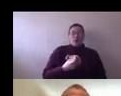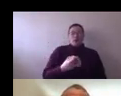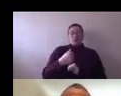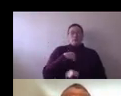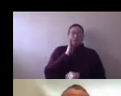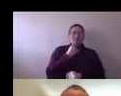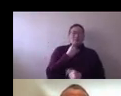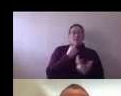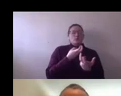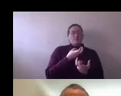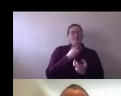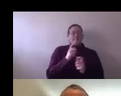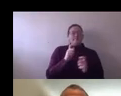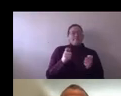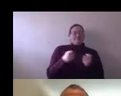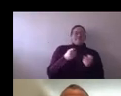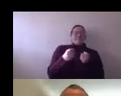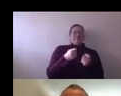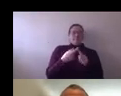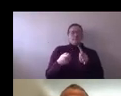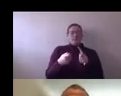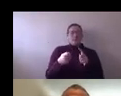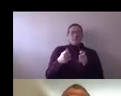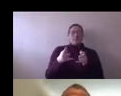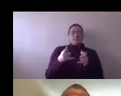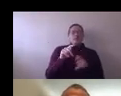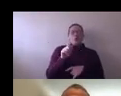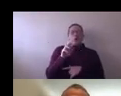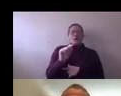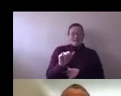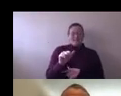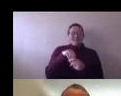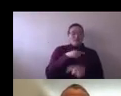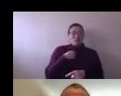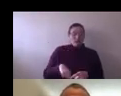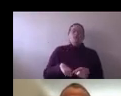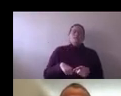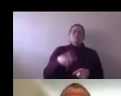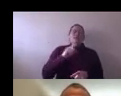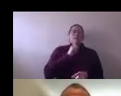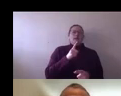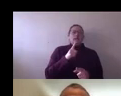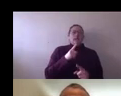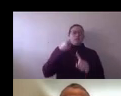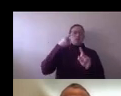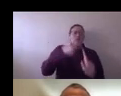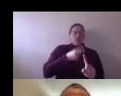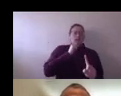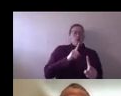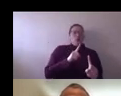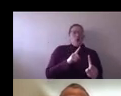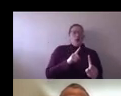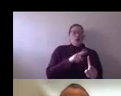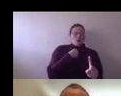and controlled by the party state in China has been a major factor, both in terms of the